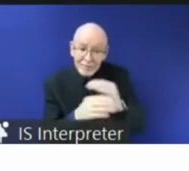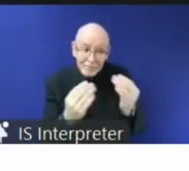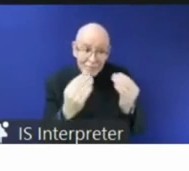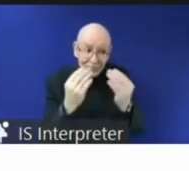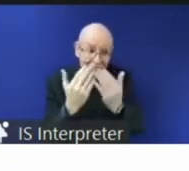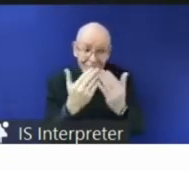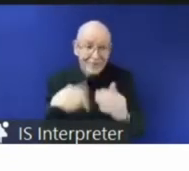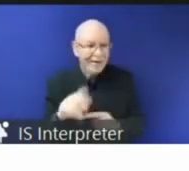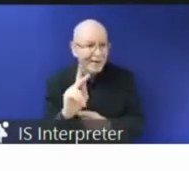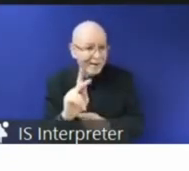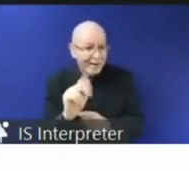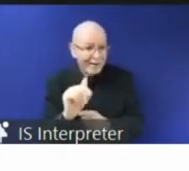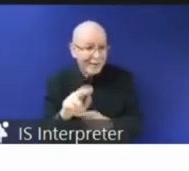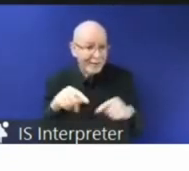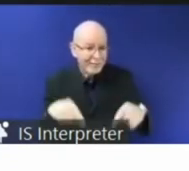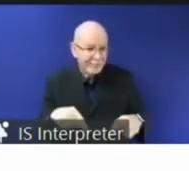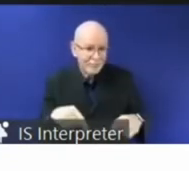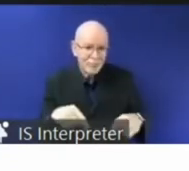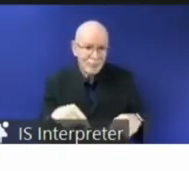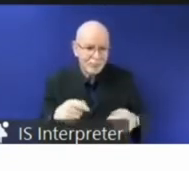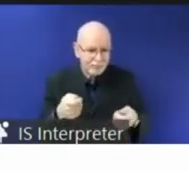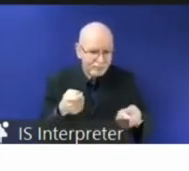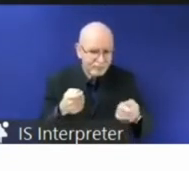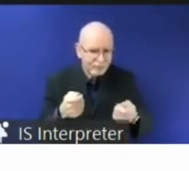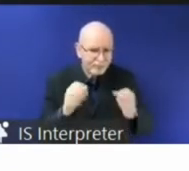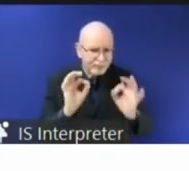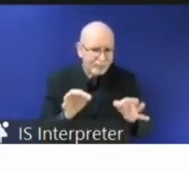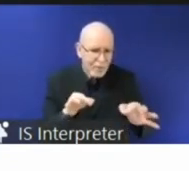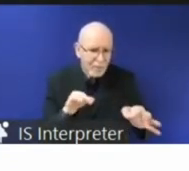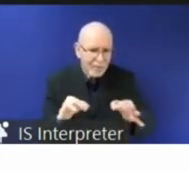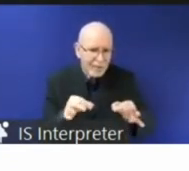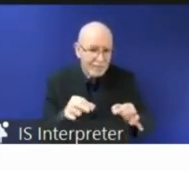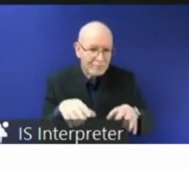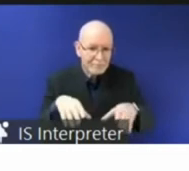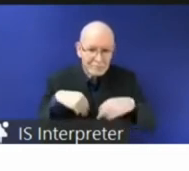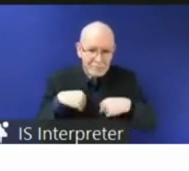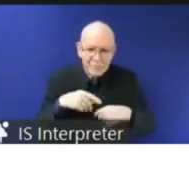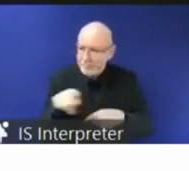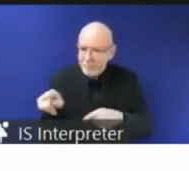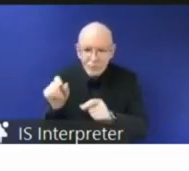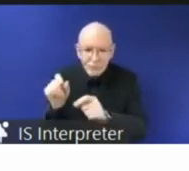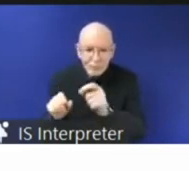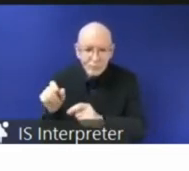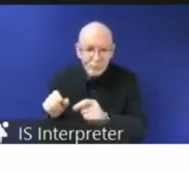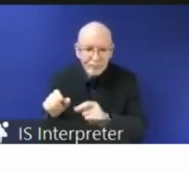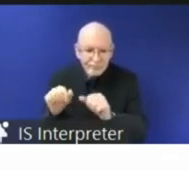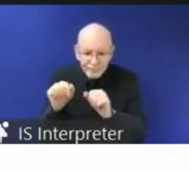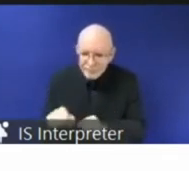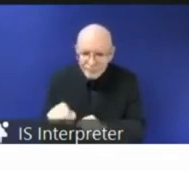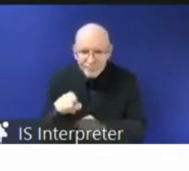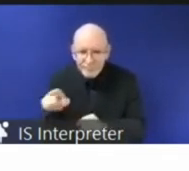any student with any kind of disability and needs responsible